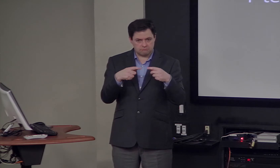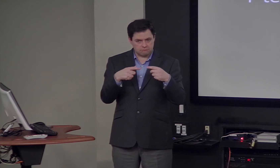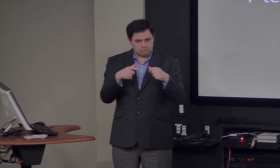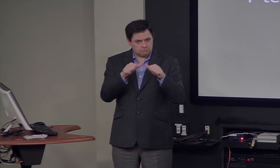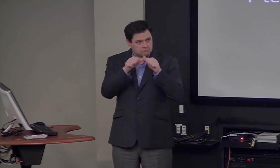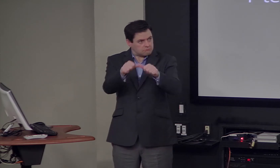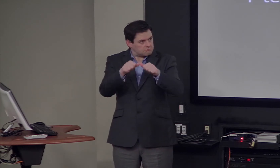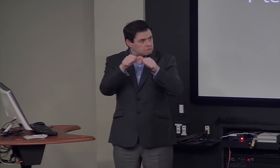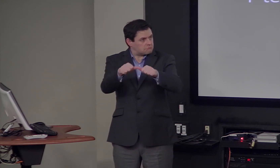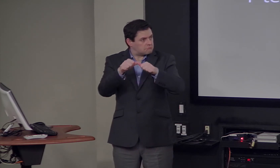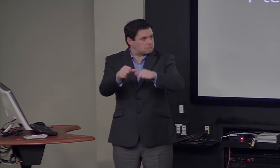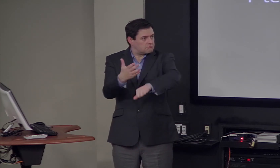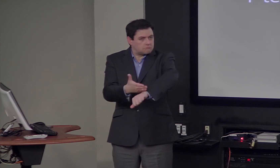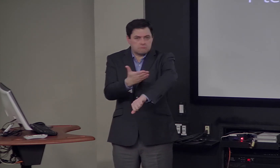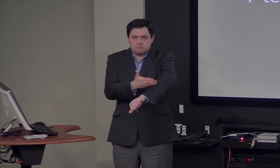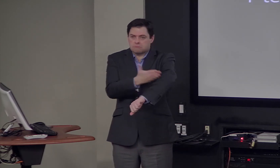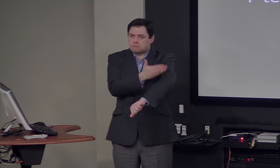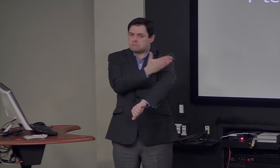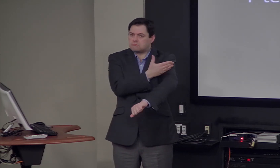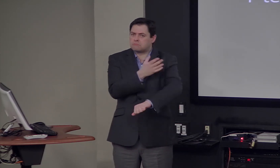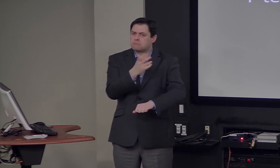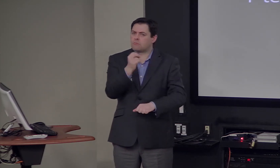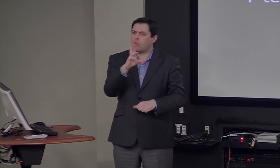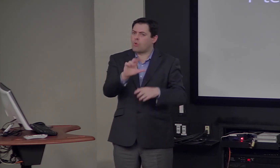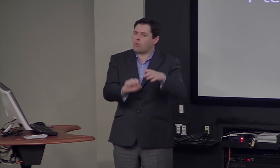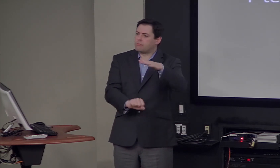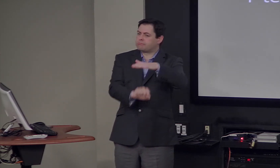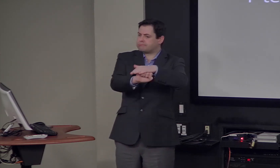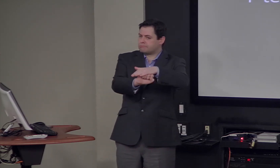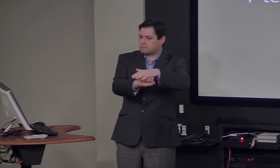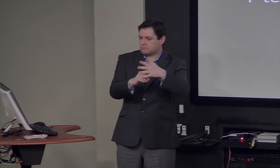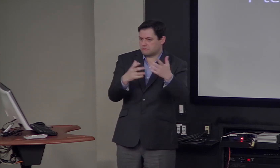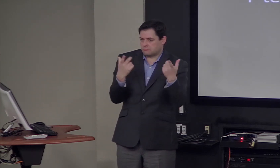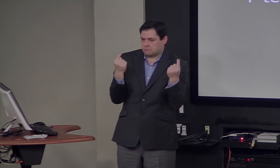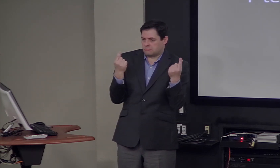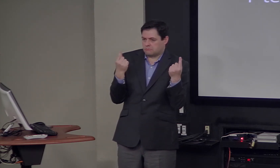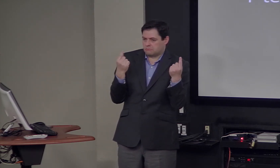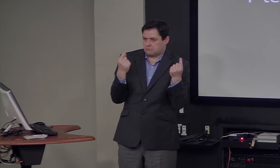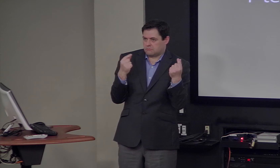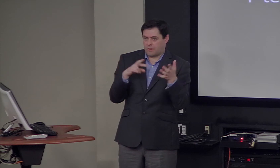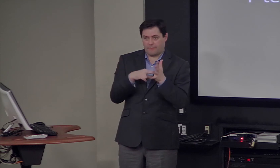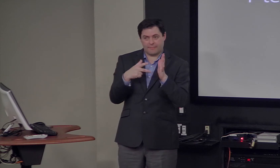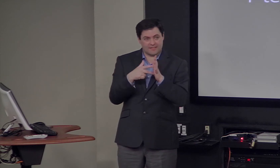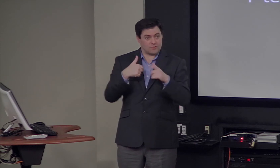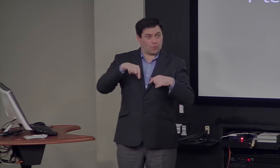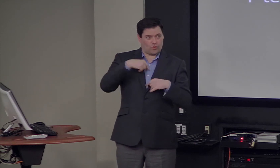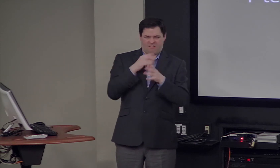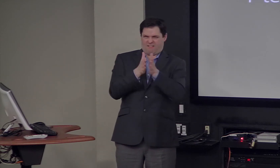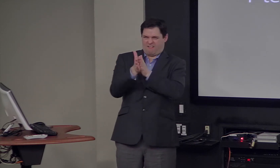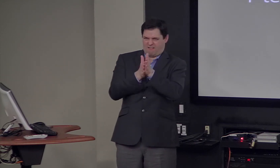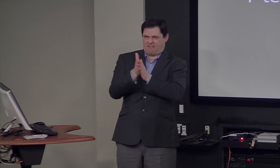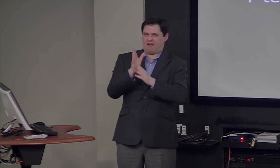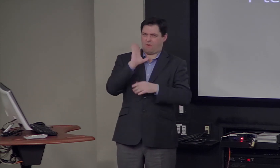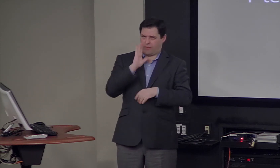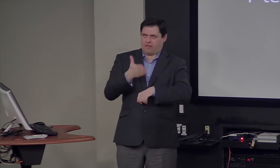as students, looking to see whether or not they continued to develop language skills, or did they reach a point where they maxed